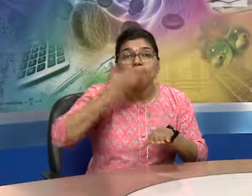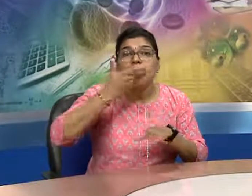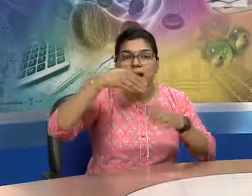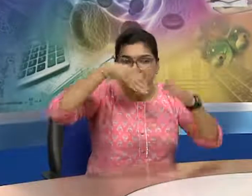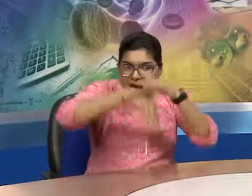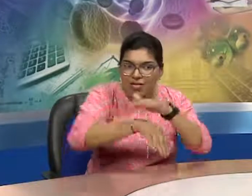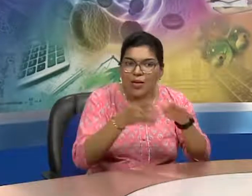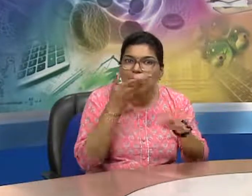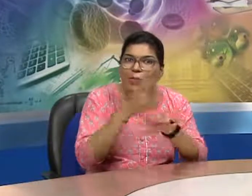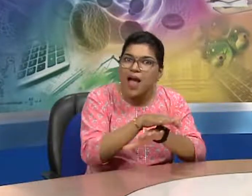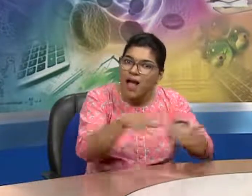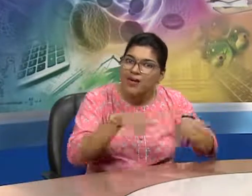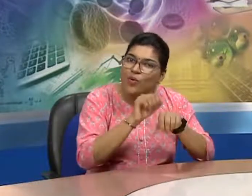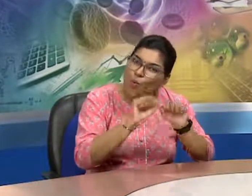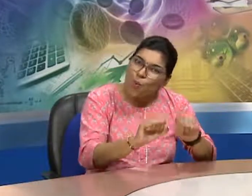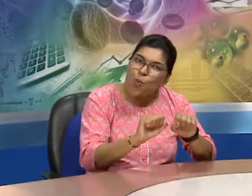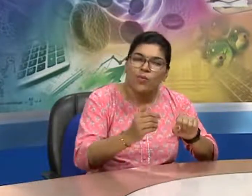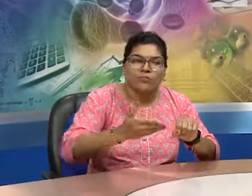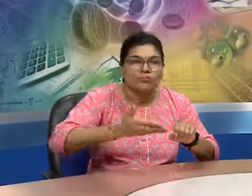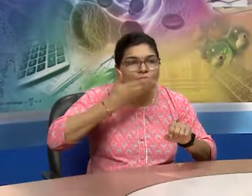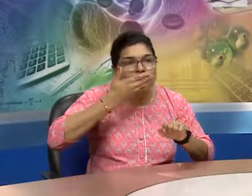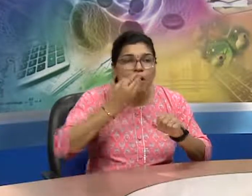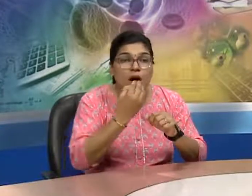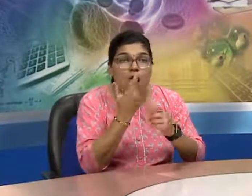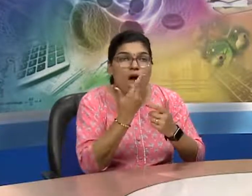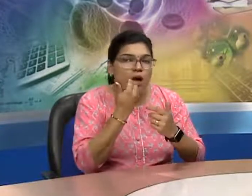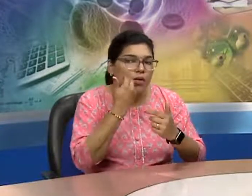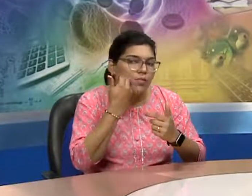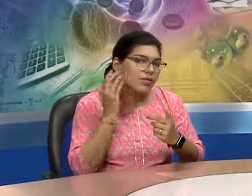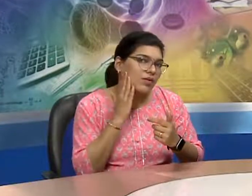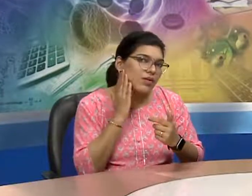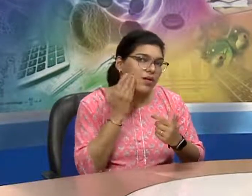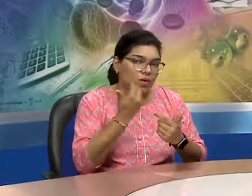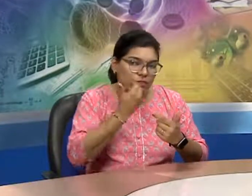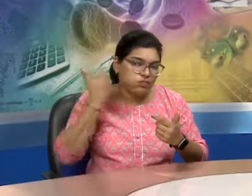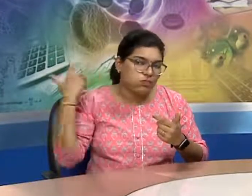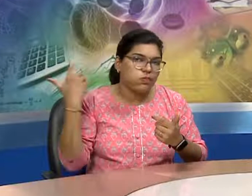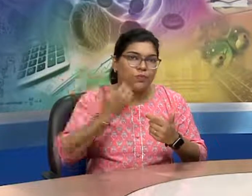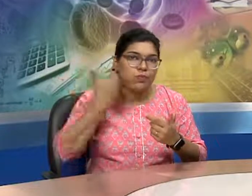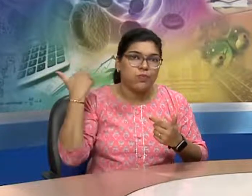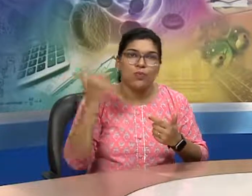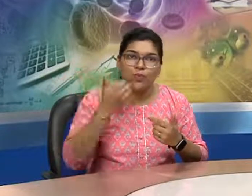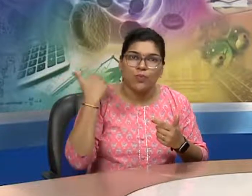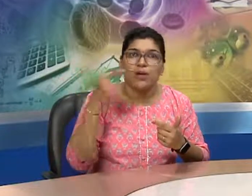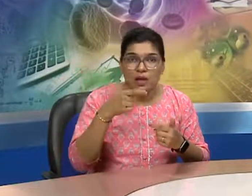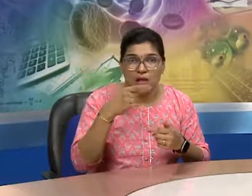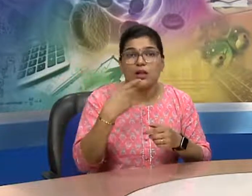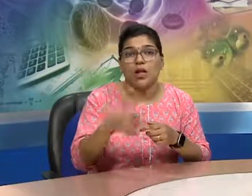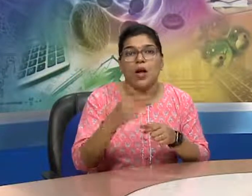For aquatic adaptation, we need the presence of gills and fins in fish.